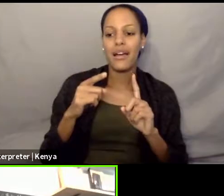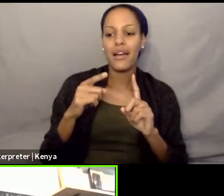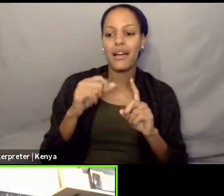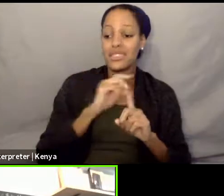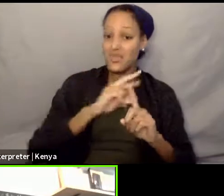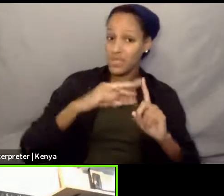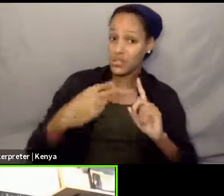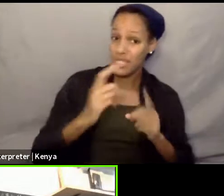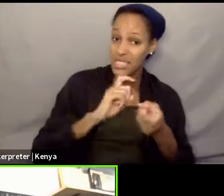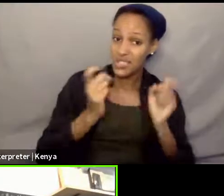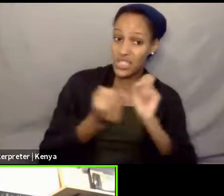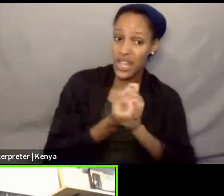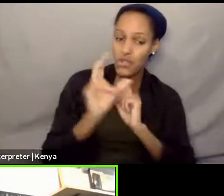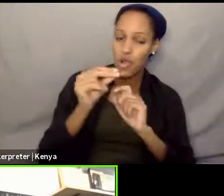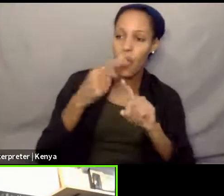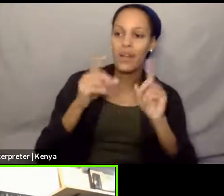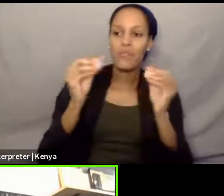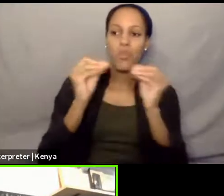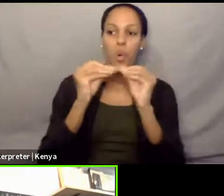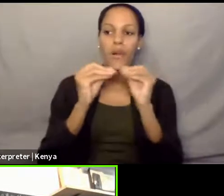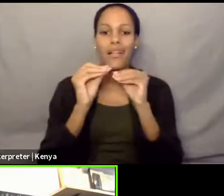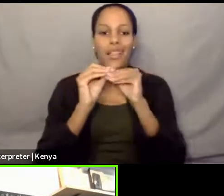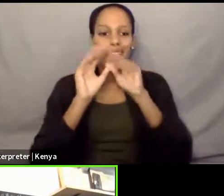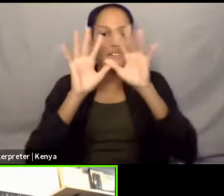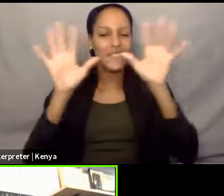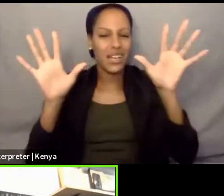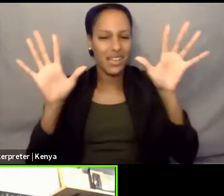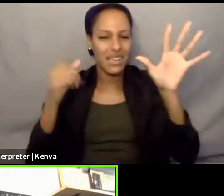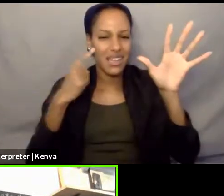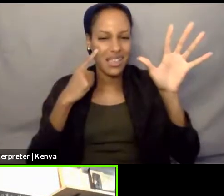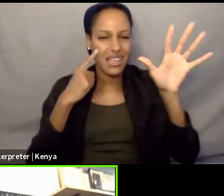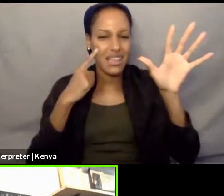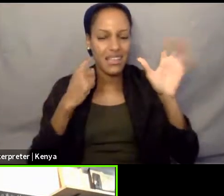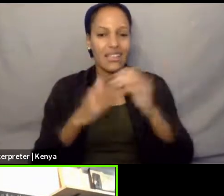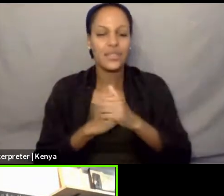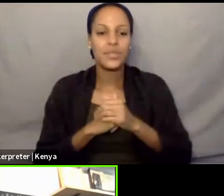further, almost articulated in the midst of things.